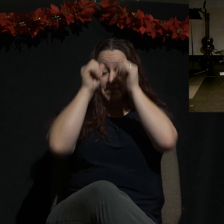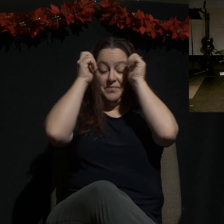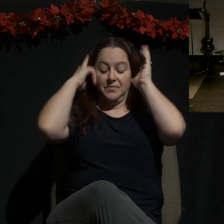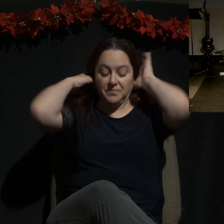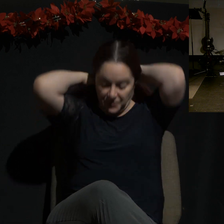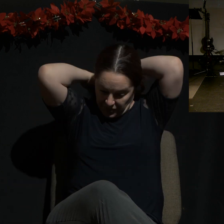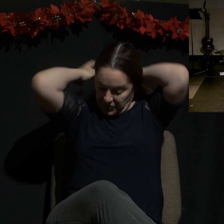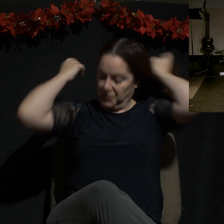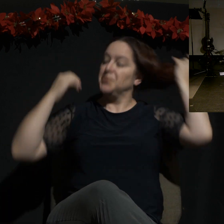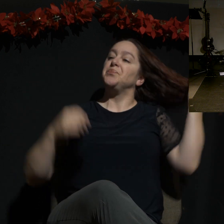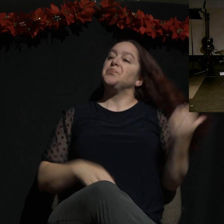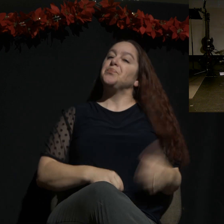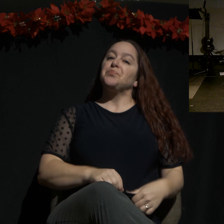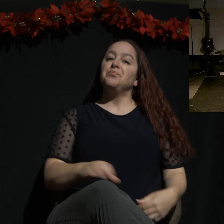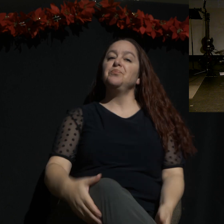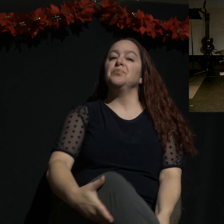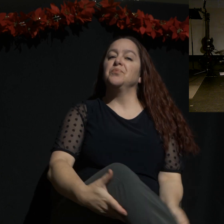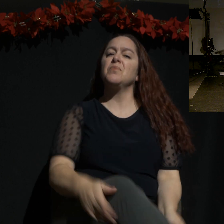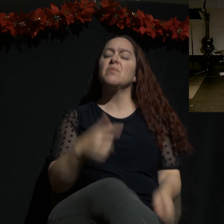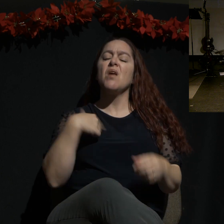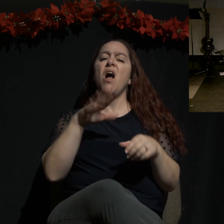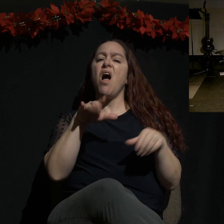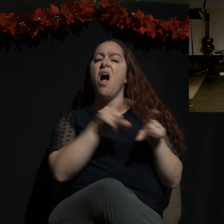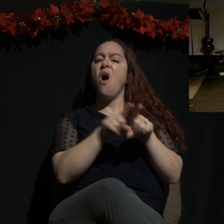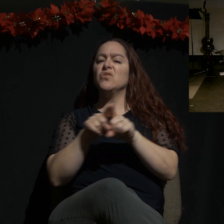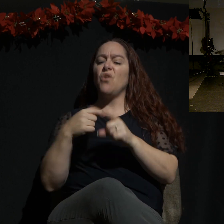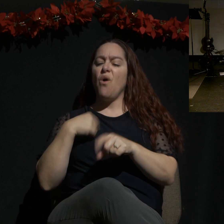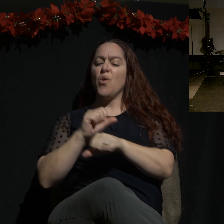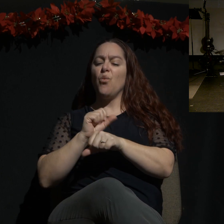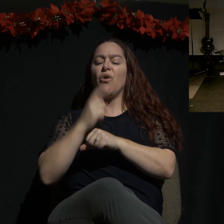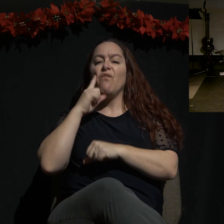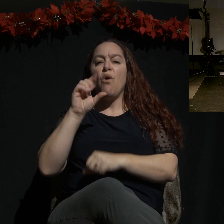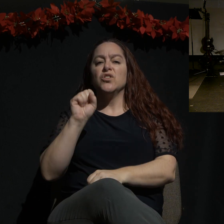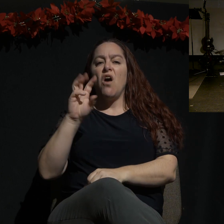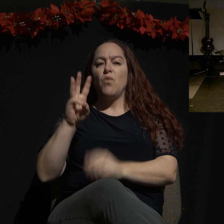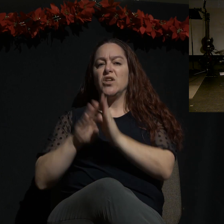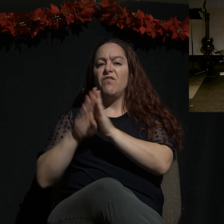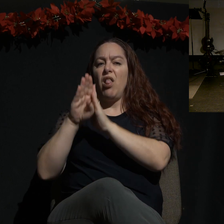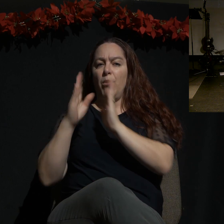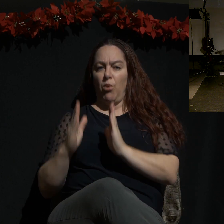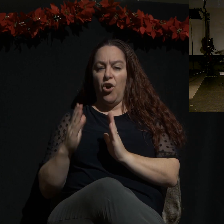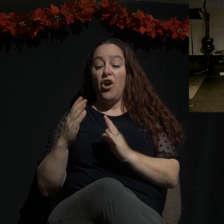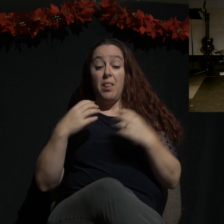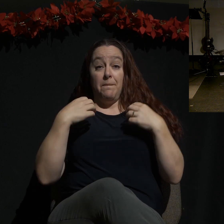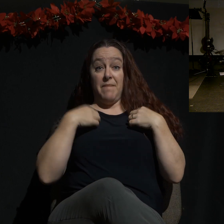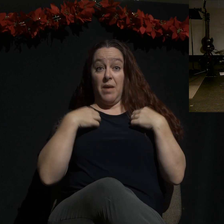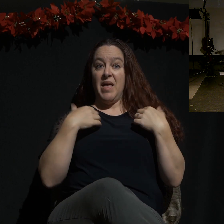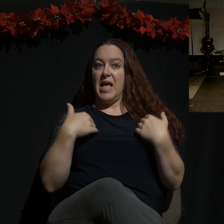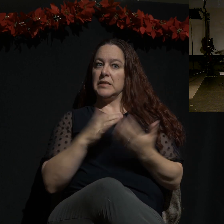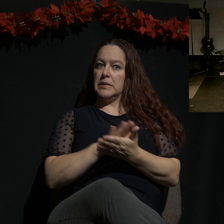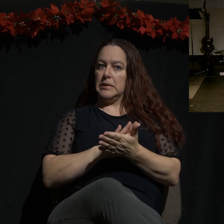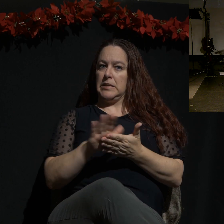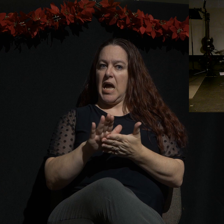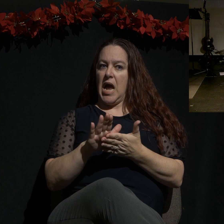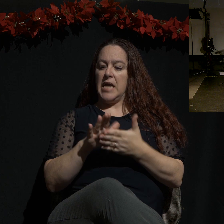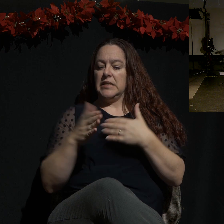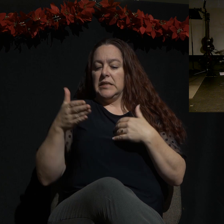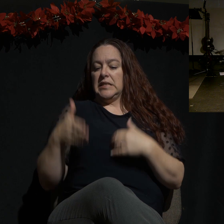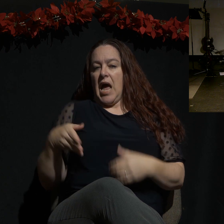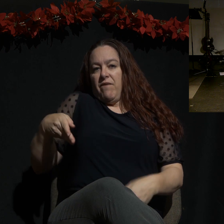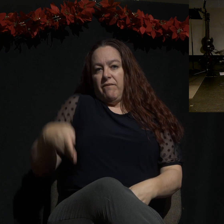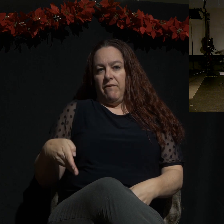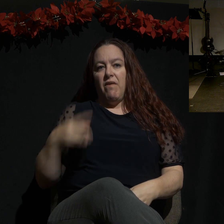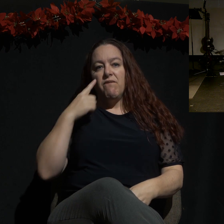I also work as a software developer. And so this backpack, it has a nice side pocket